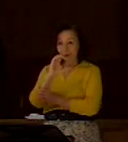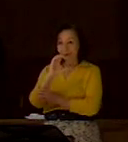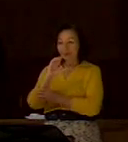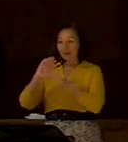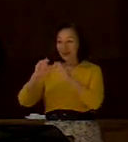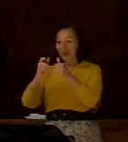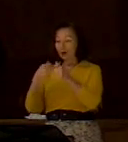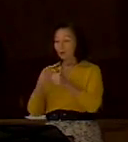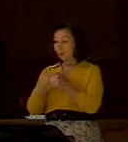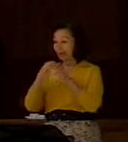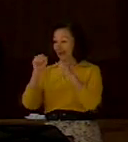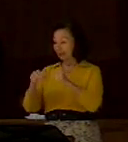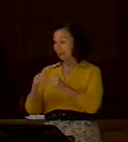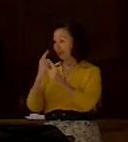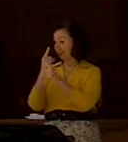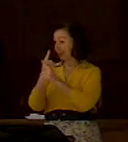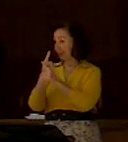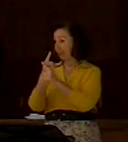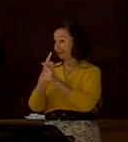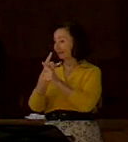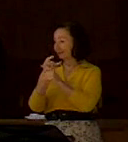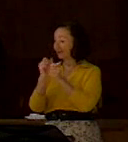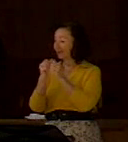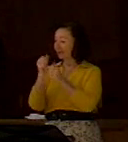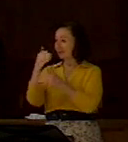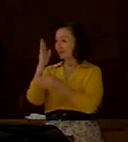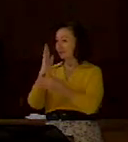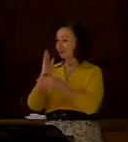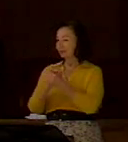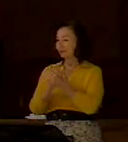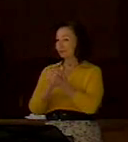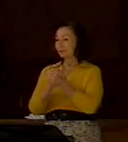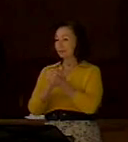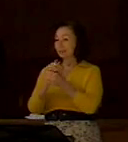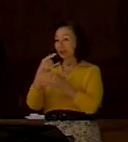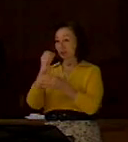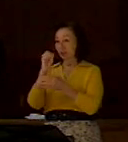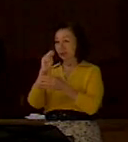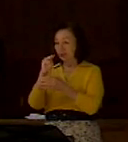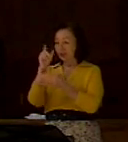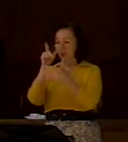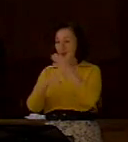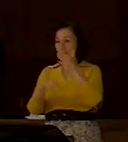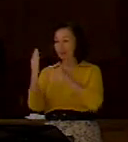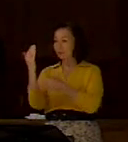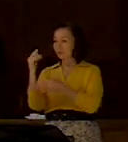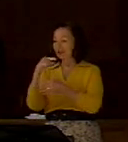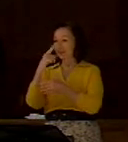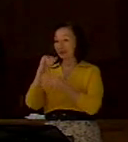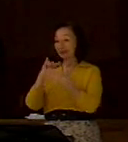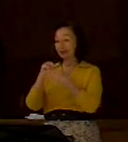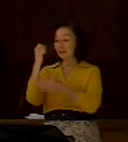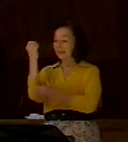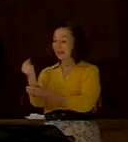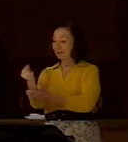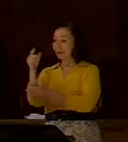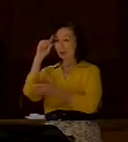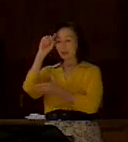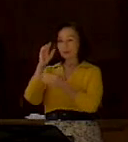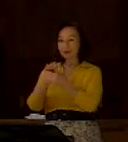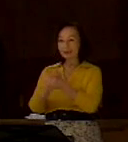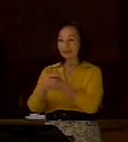how we can get right with God. In Genesis chapter 15, it says that Abraham believed